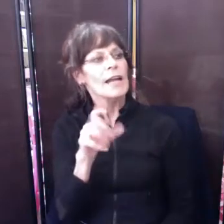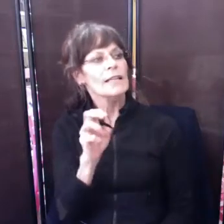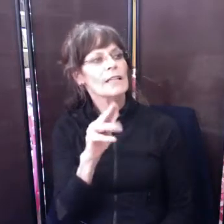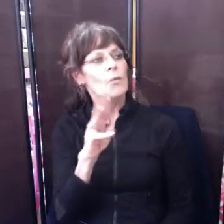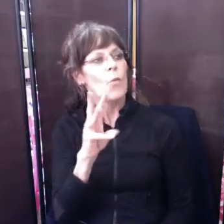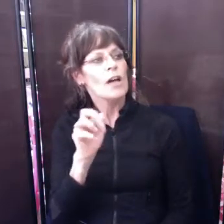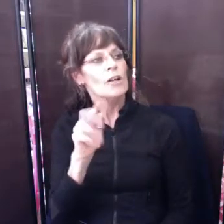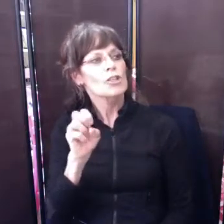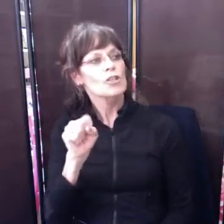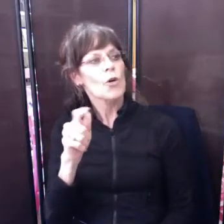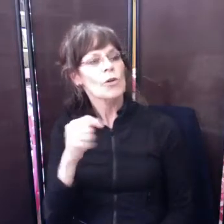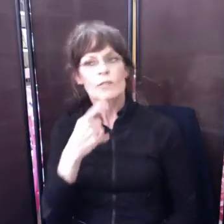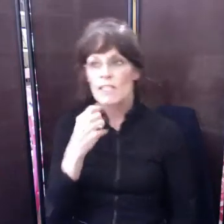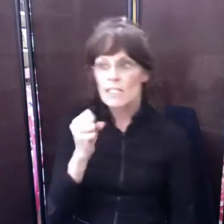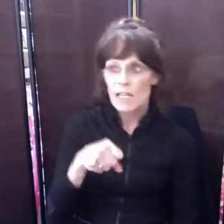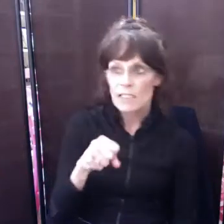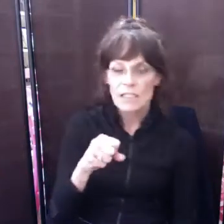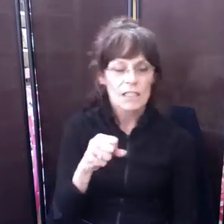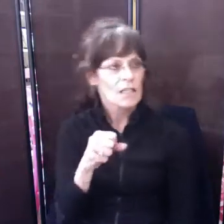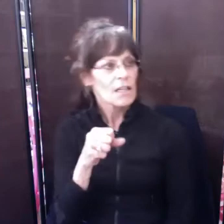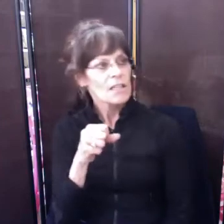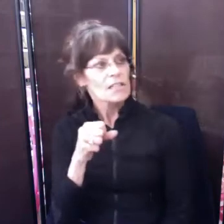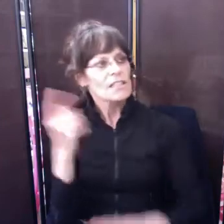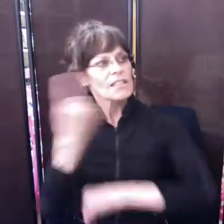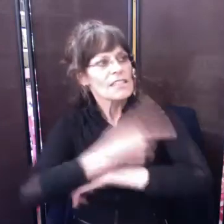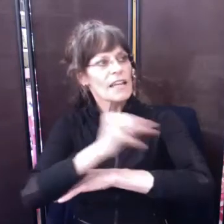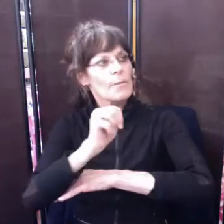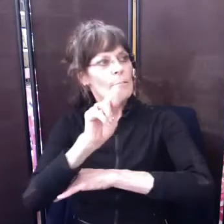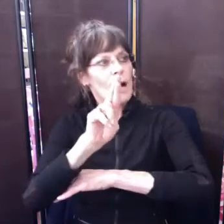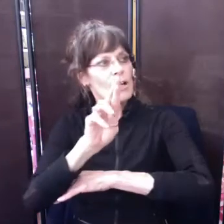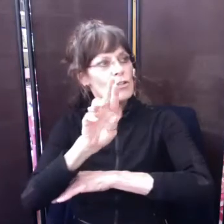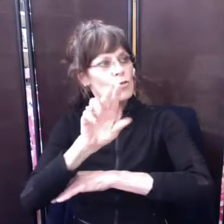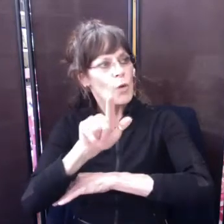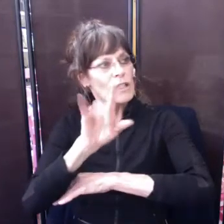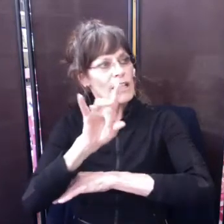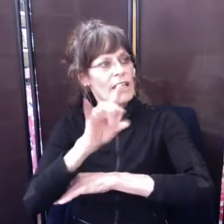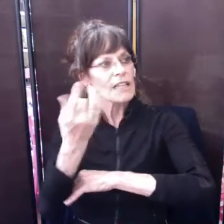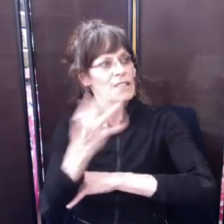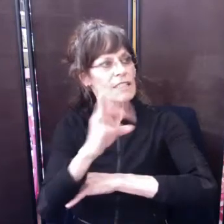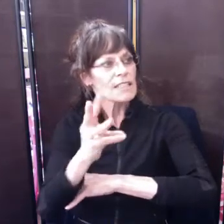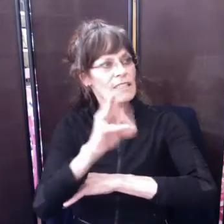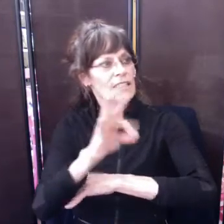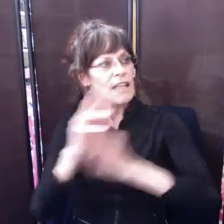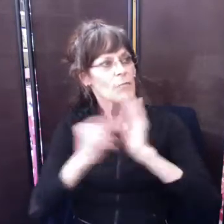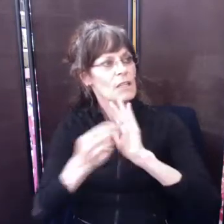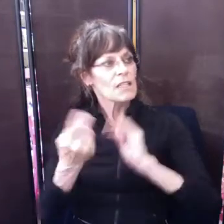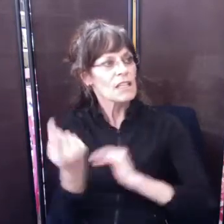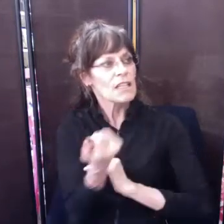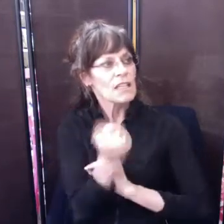"Yes." And she said, "Does the date March 28th, 1969 mean anything to you?" And of course I knew that was